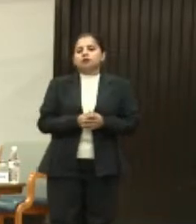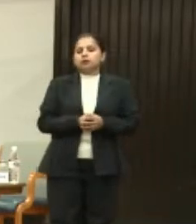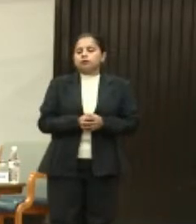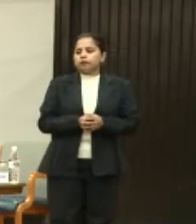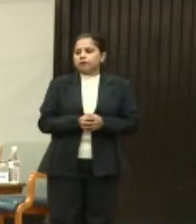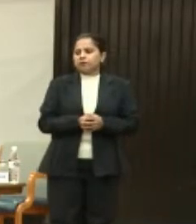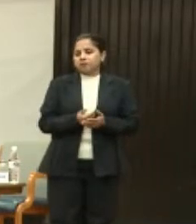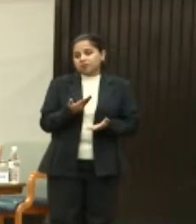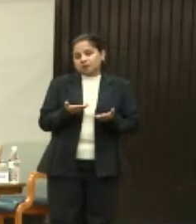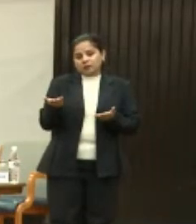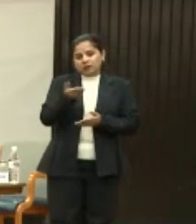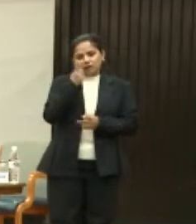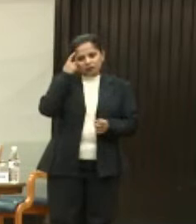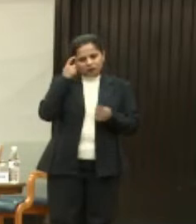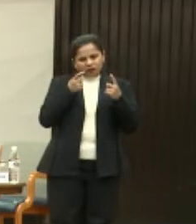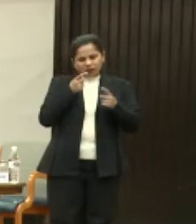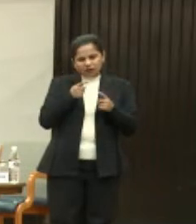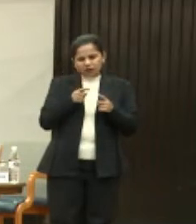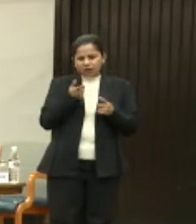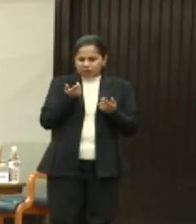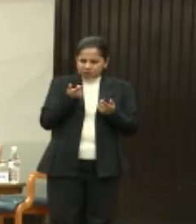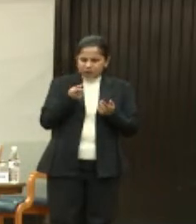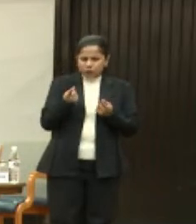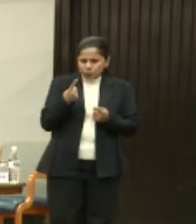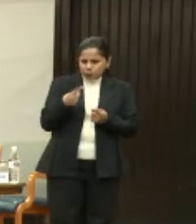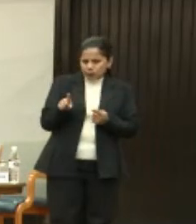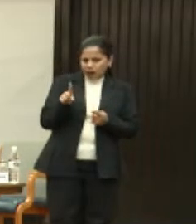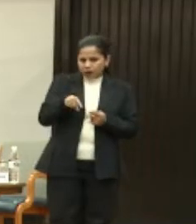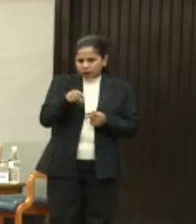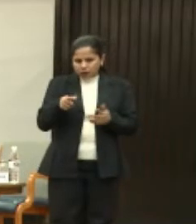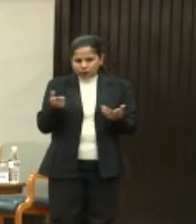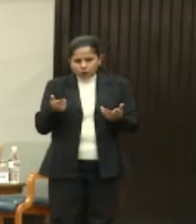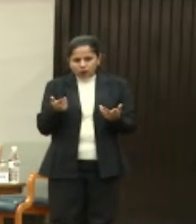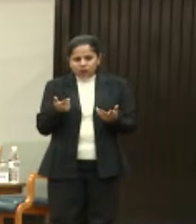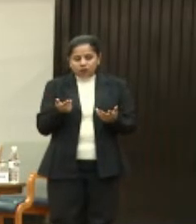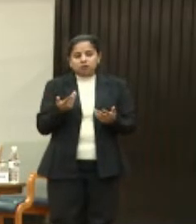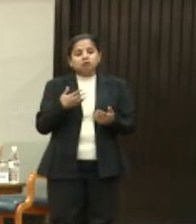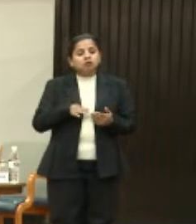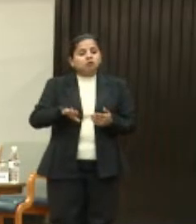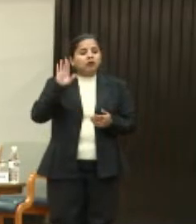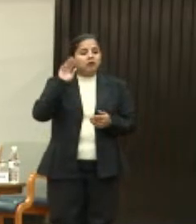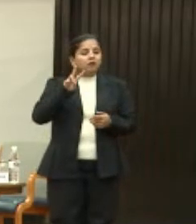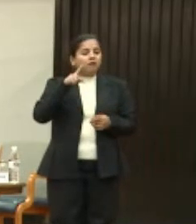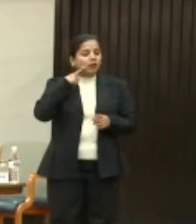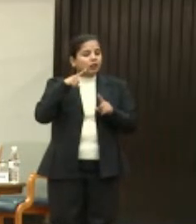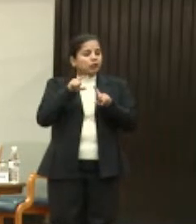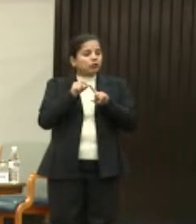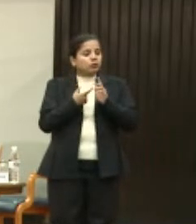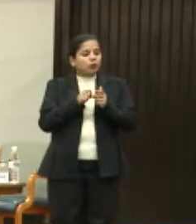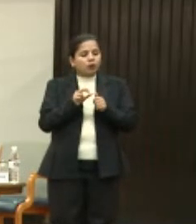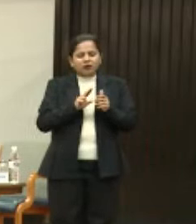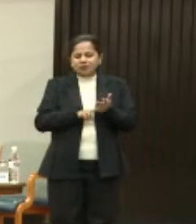You may think this is about morality, perhaps Victorian morality, nothing of the kind.